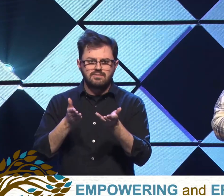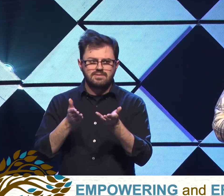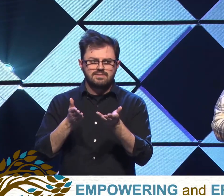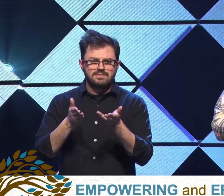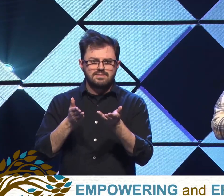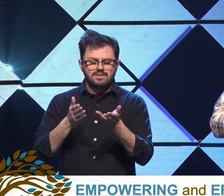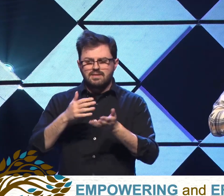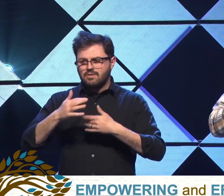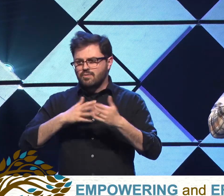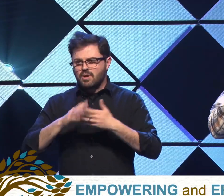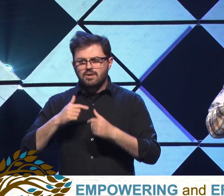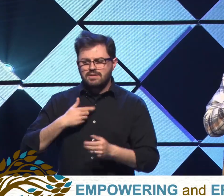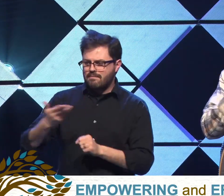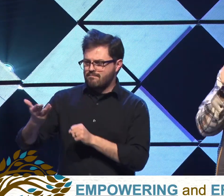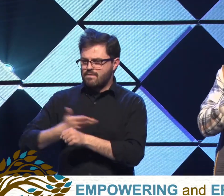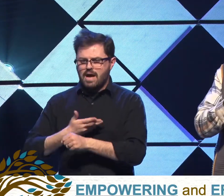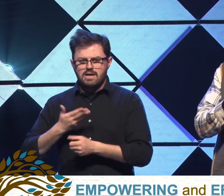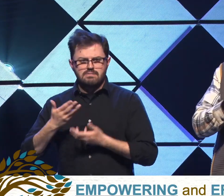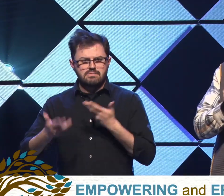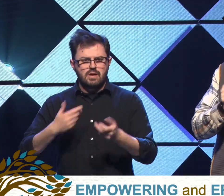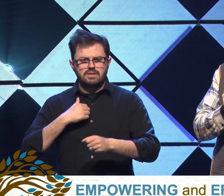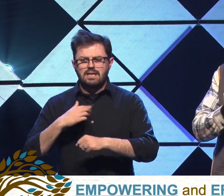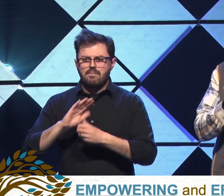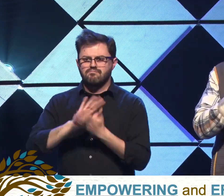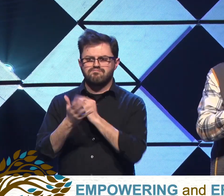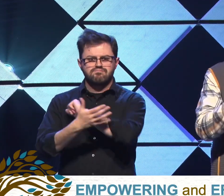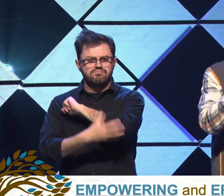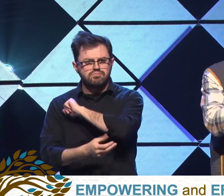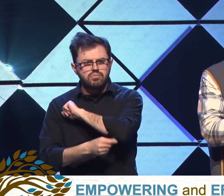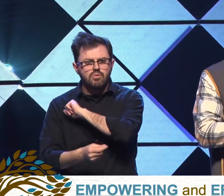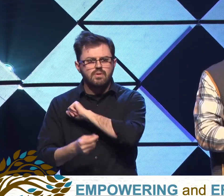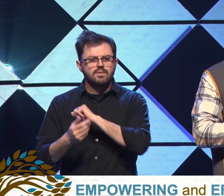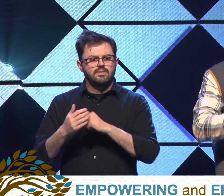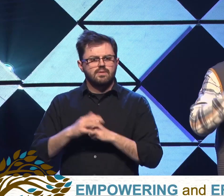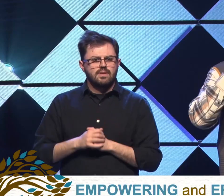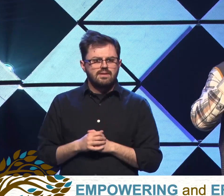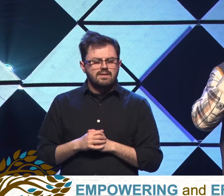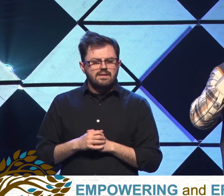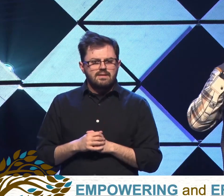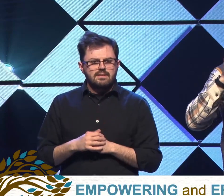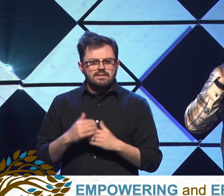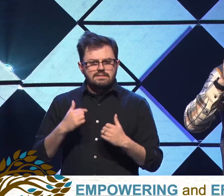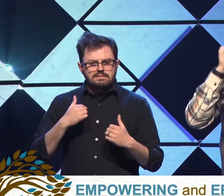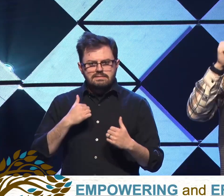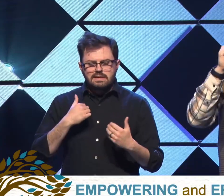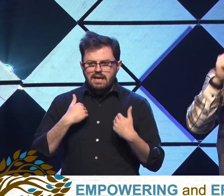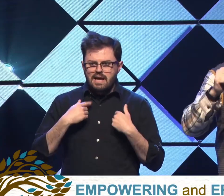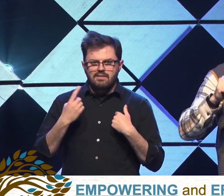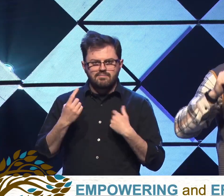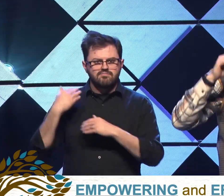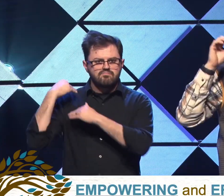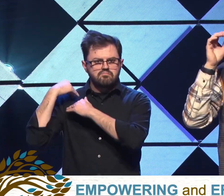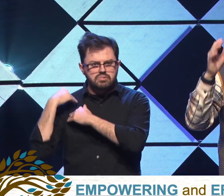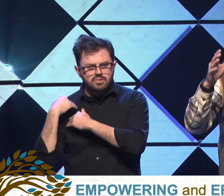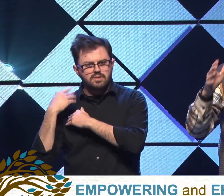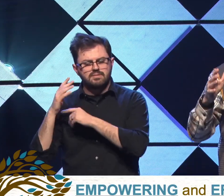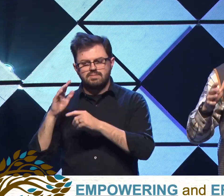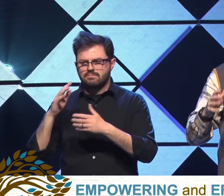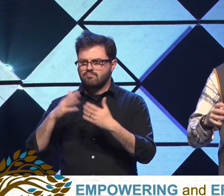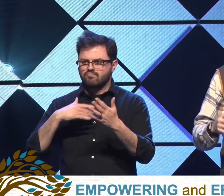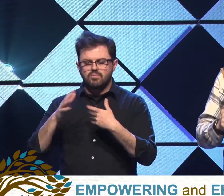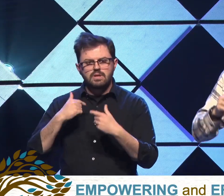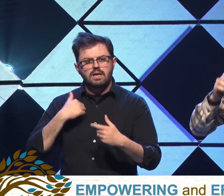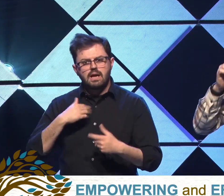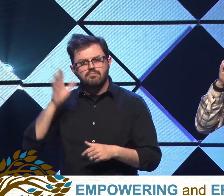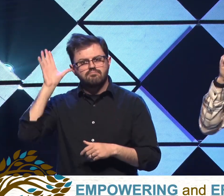It might cost me my finances. There's a cross to bear in this, but I'm going to love my enemies, and I'm going to forgive